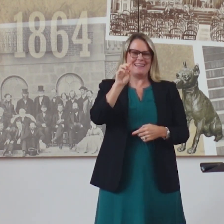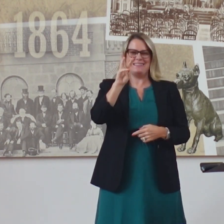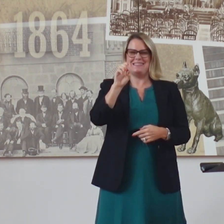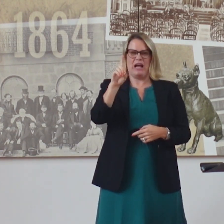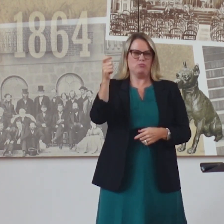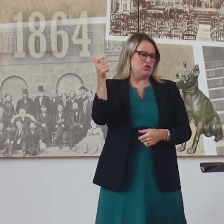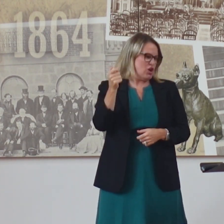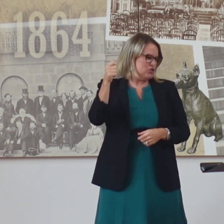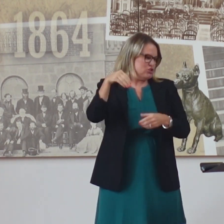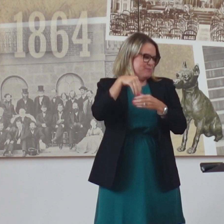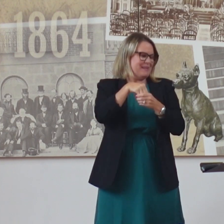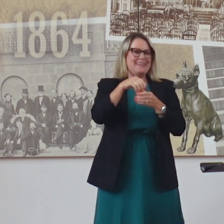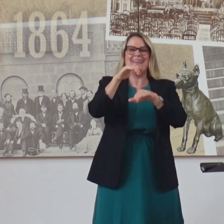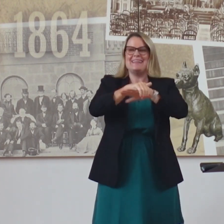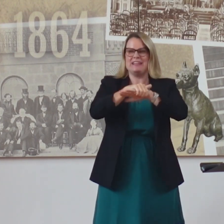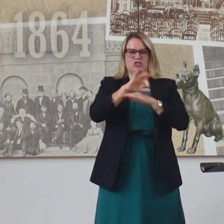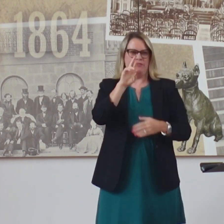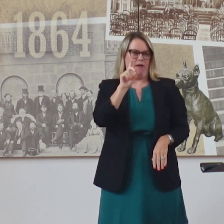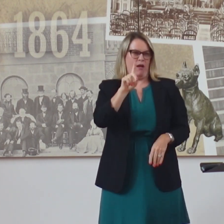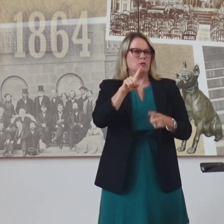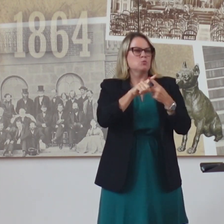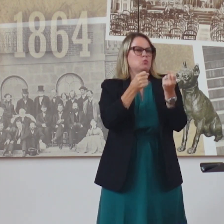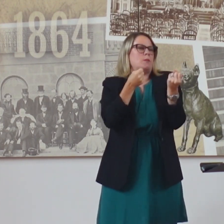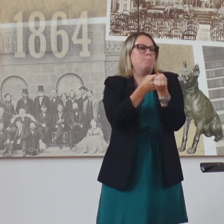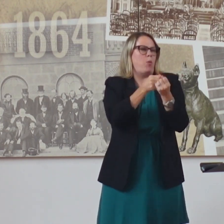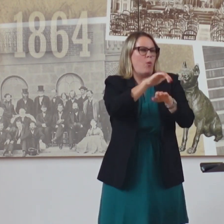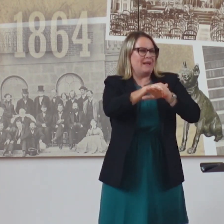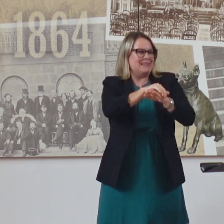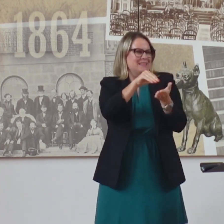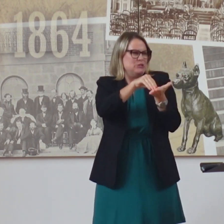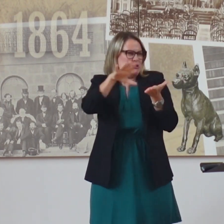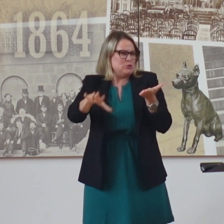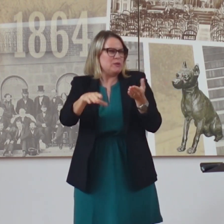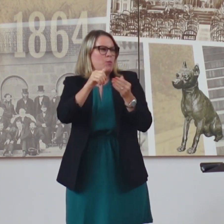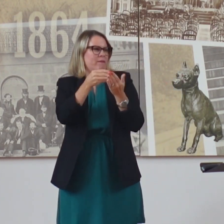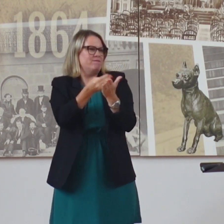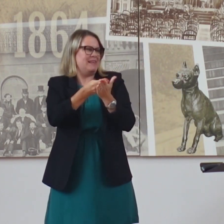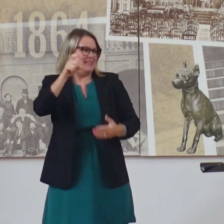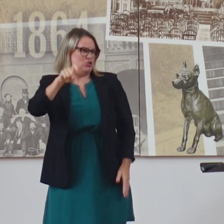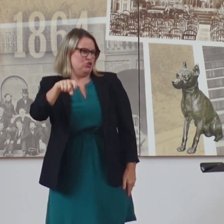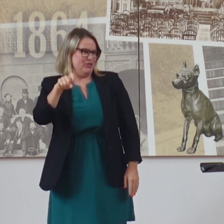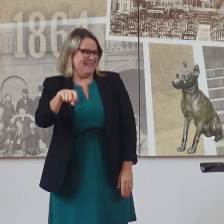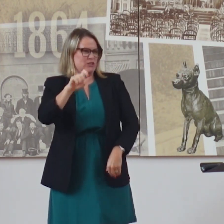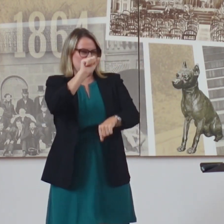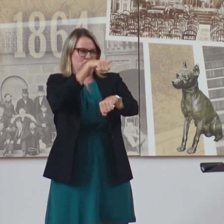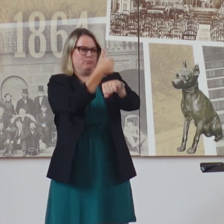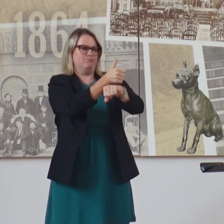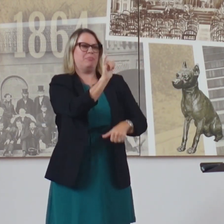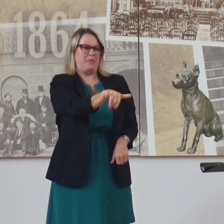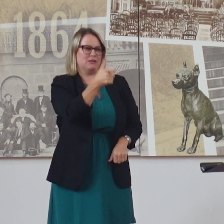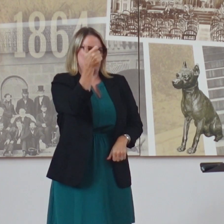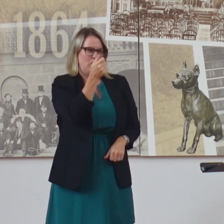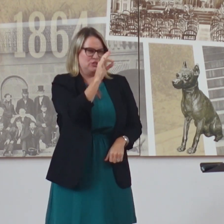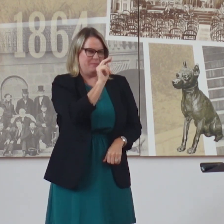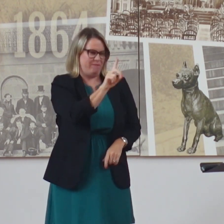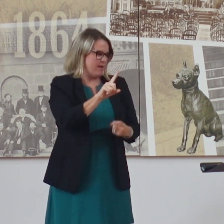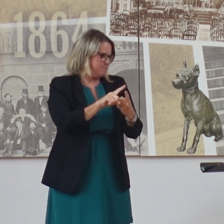Kensicki Scholarship in English, and that was to support students that were majoring in English with financial